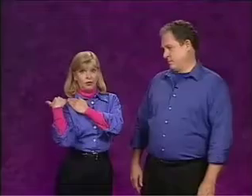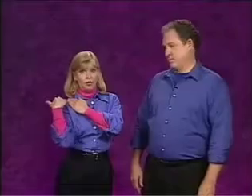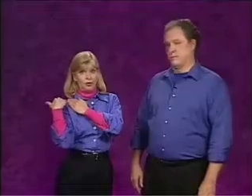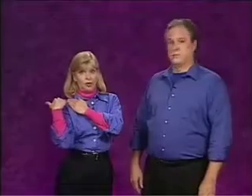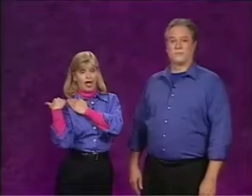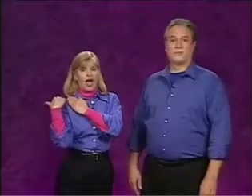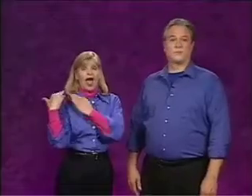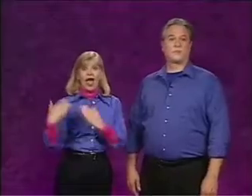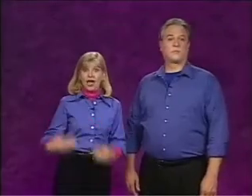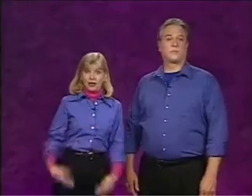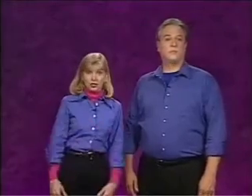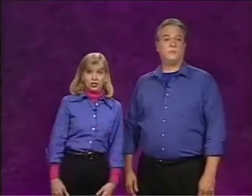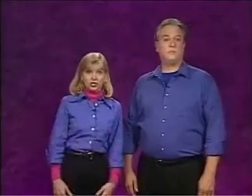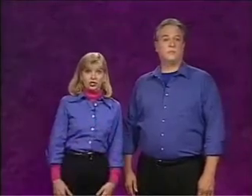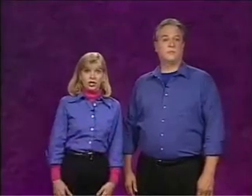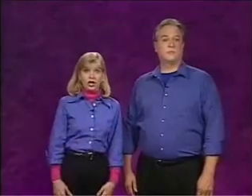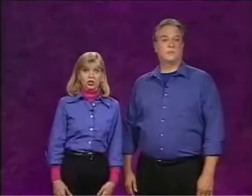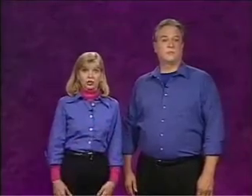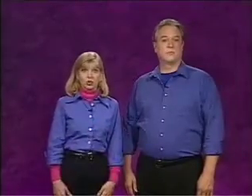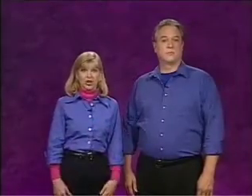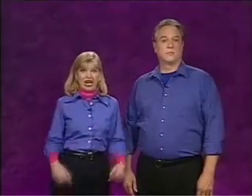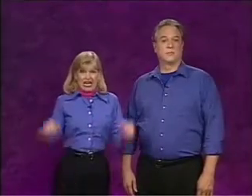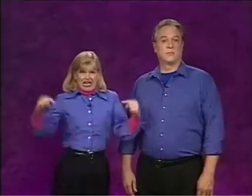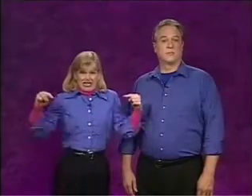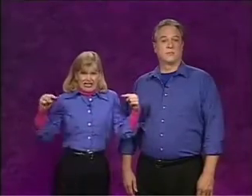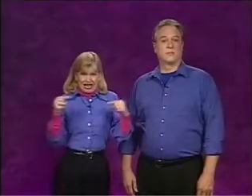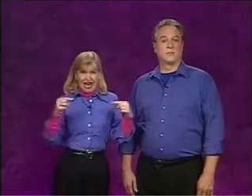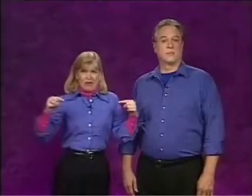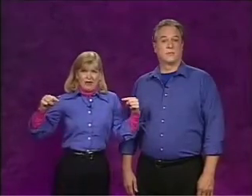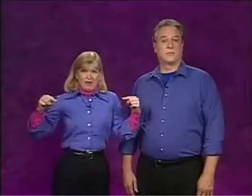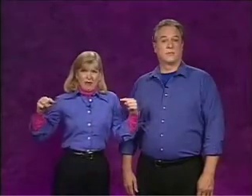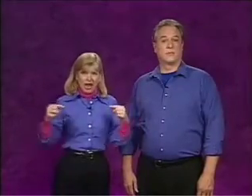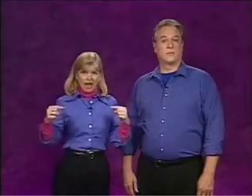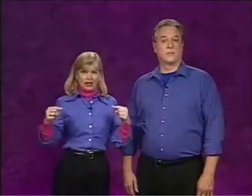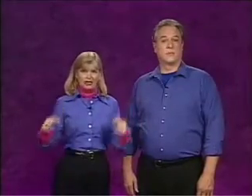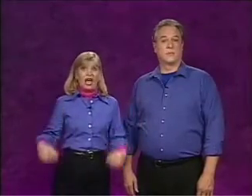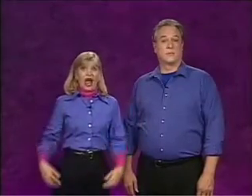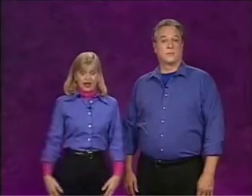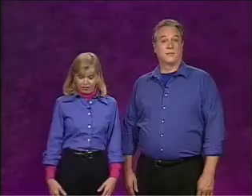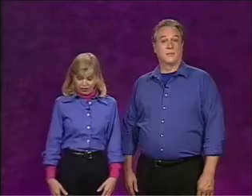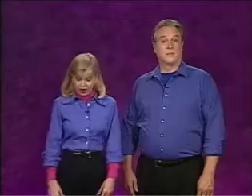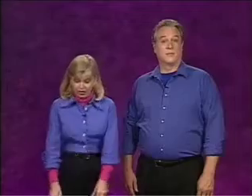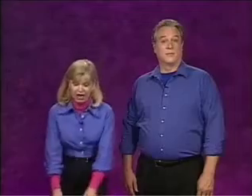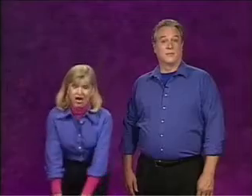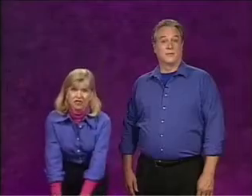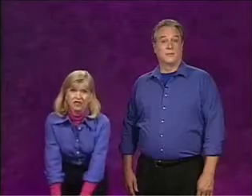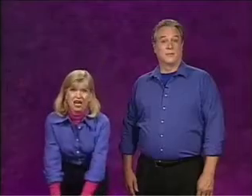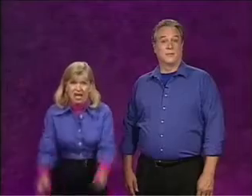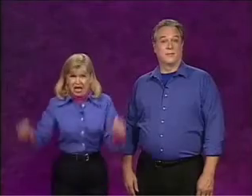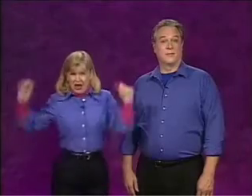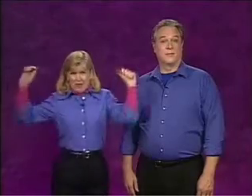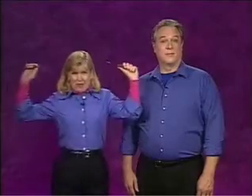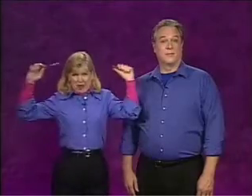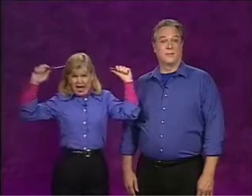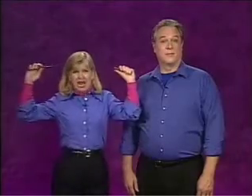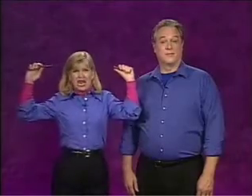responsible, and the association between stabbing pains and the feeling of